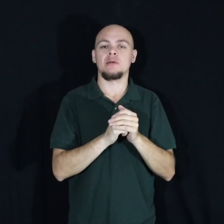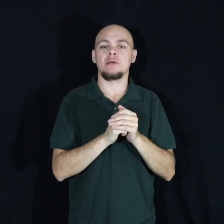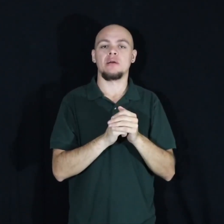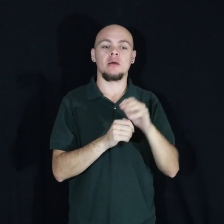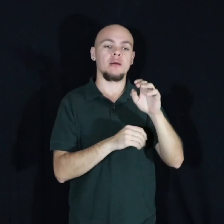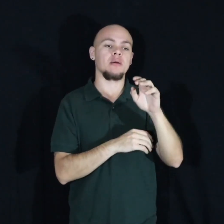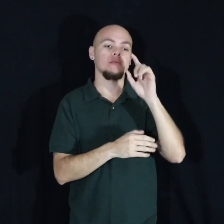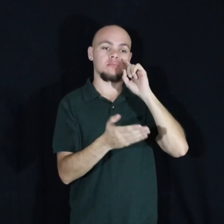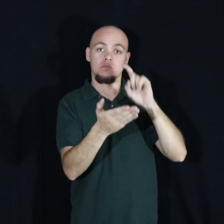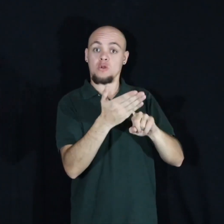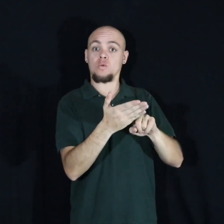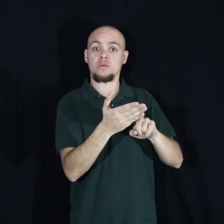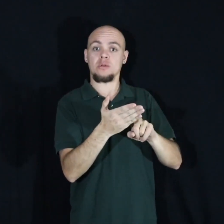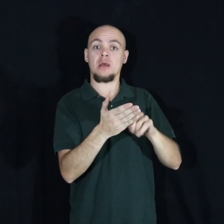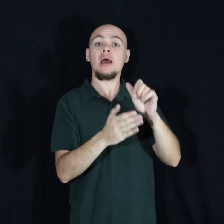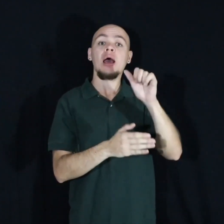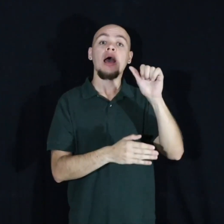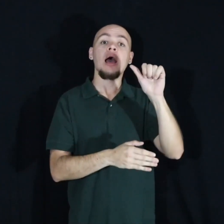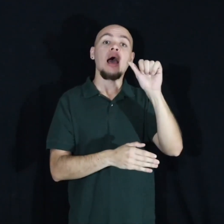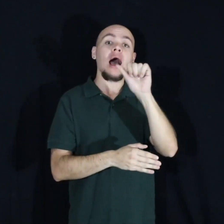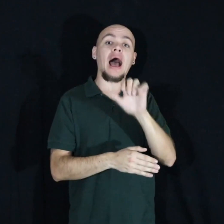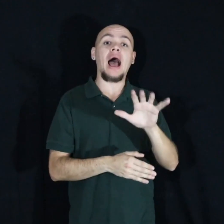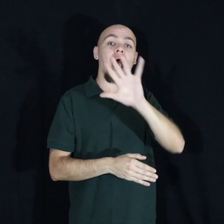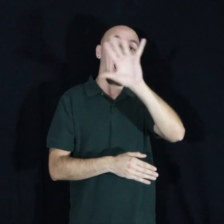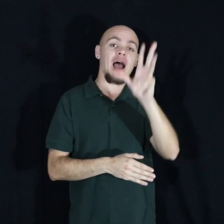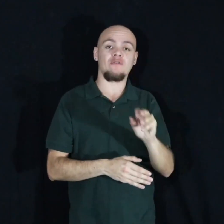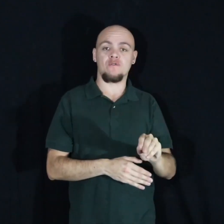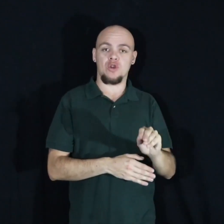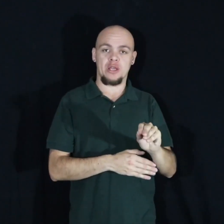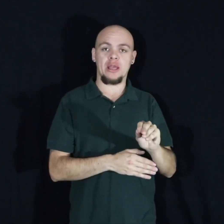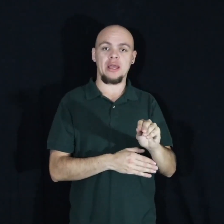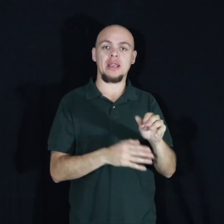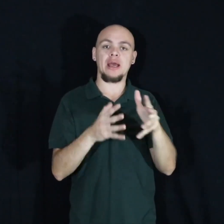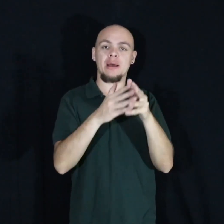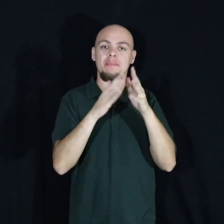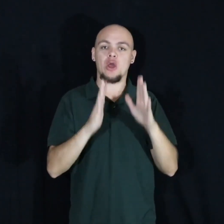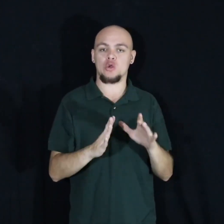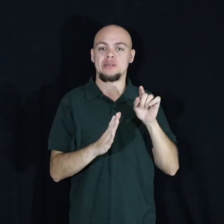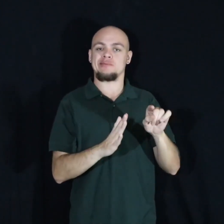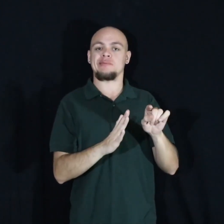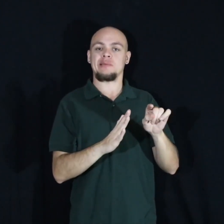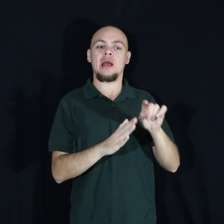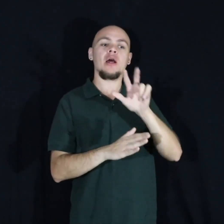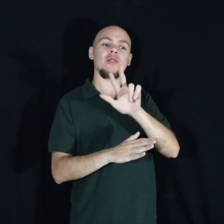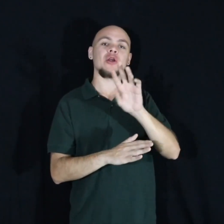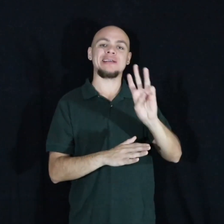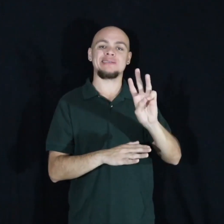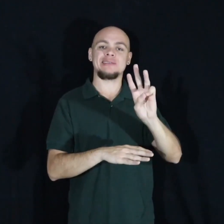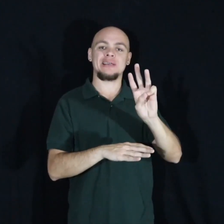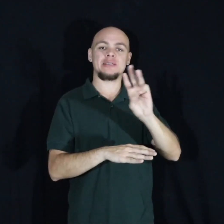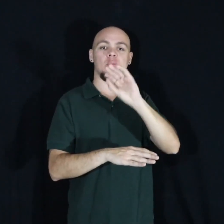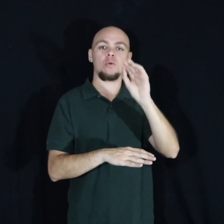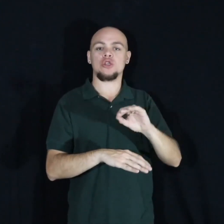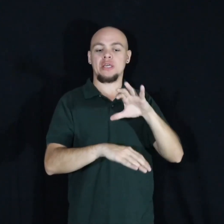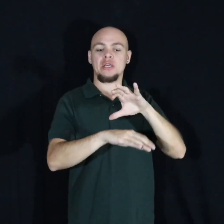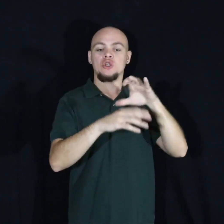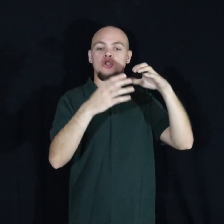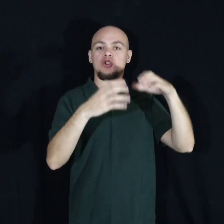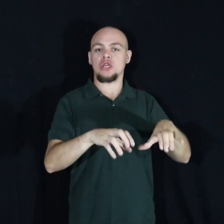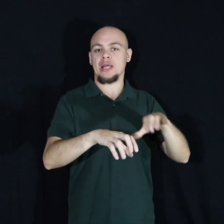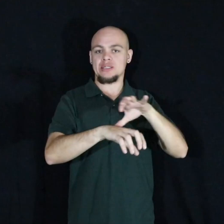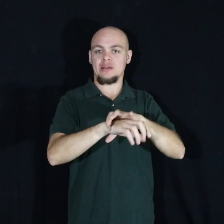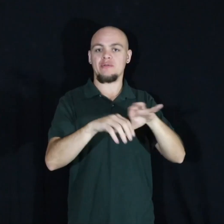Monk found that African Americans had a 36% chance of being arrested in their lifetimes.